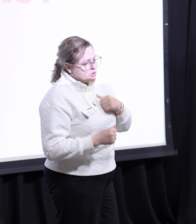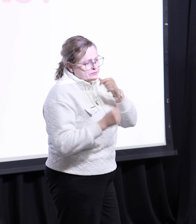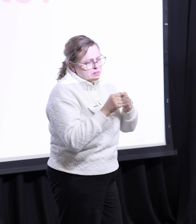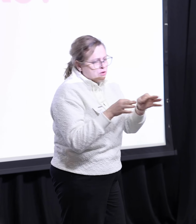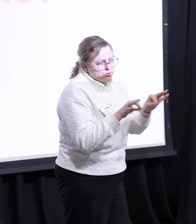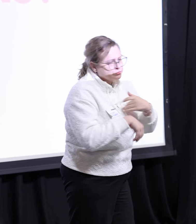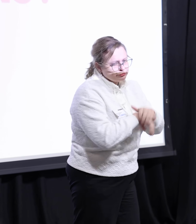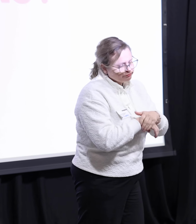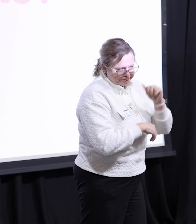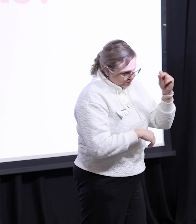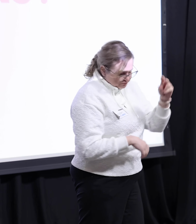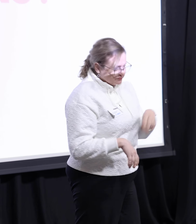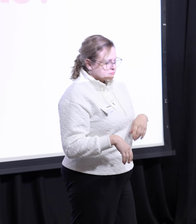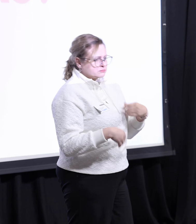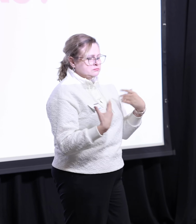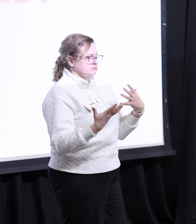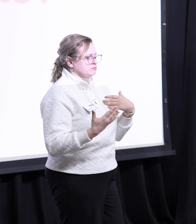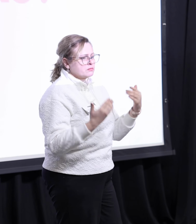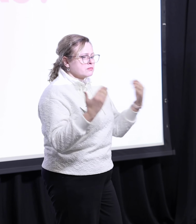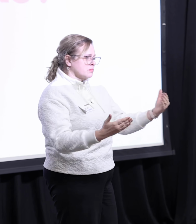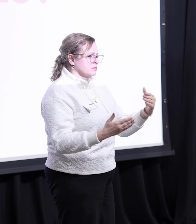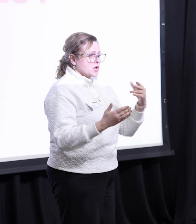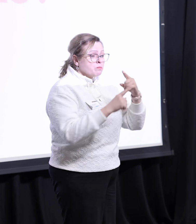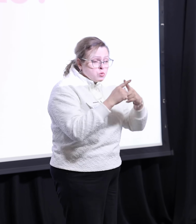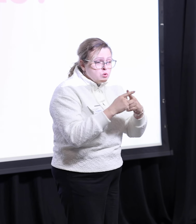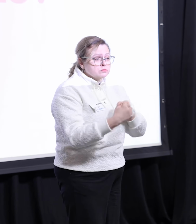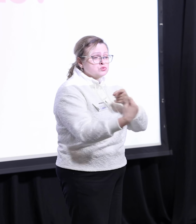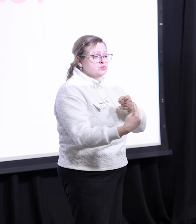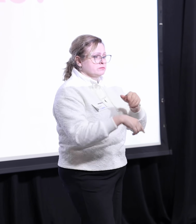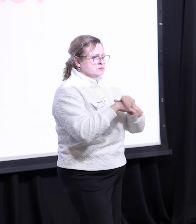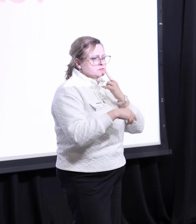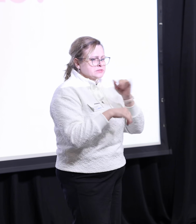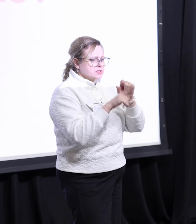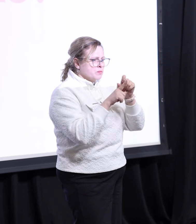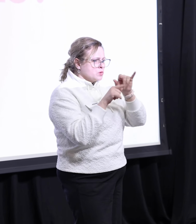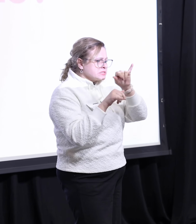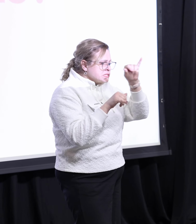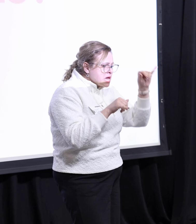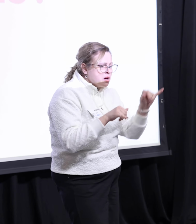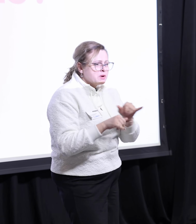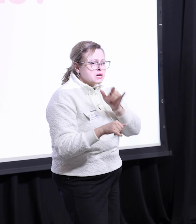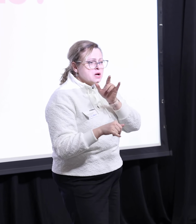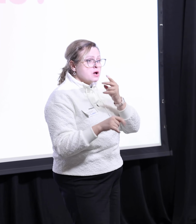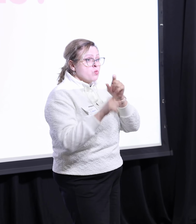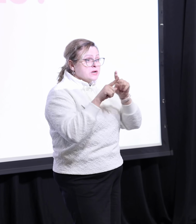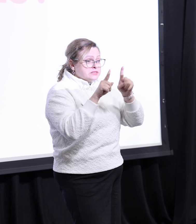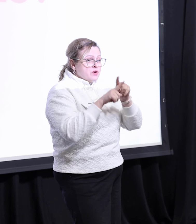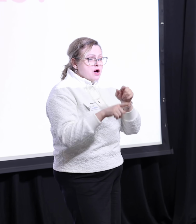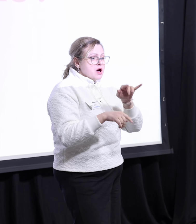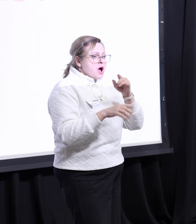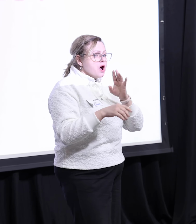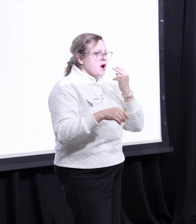I'm constantly forced to lip read. English isn't even my first language, but I find myself in the position of having to lip read very